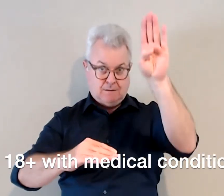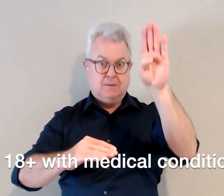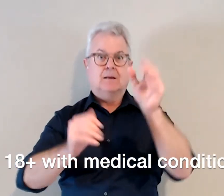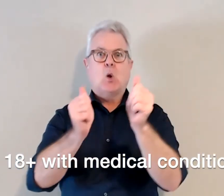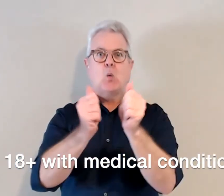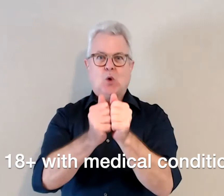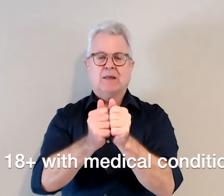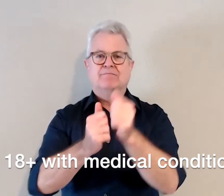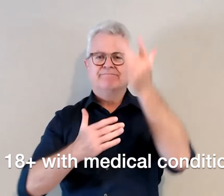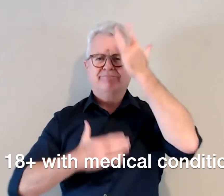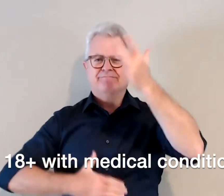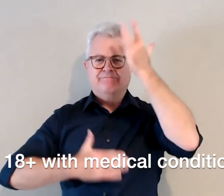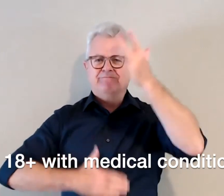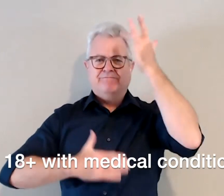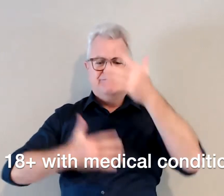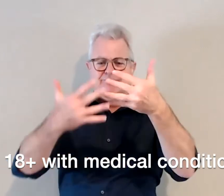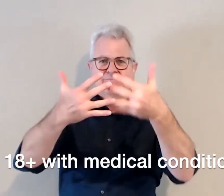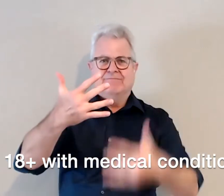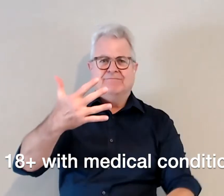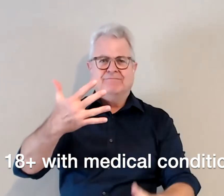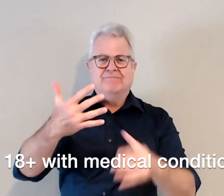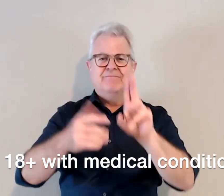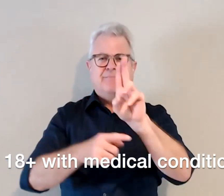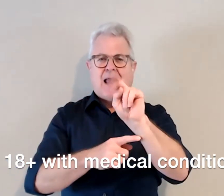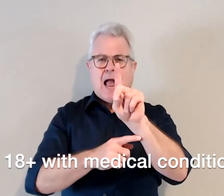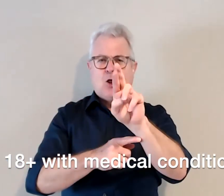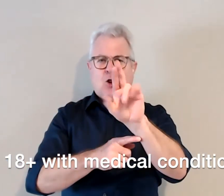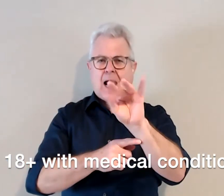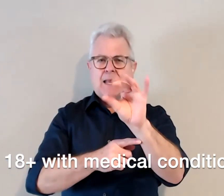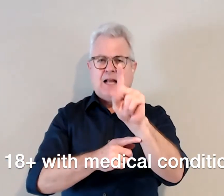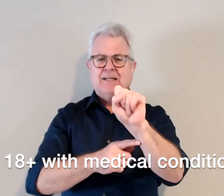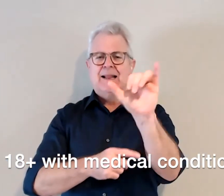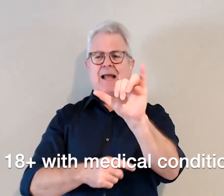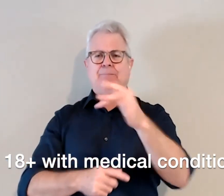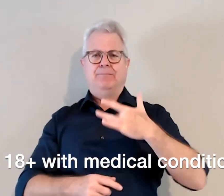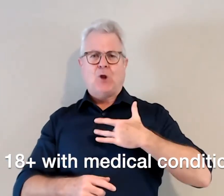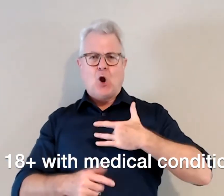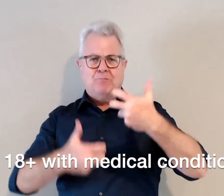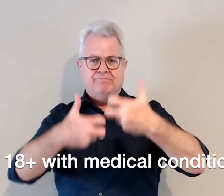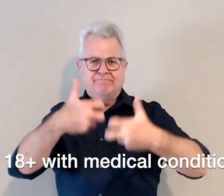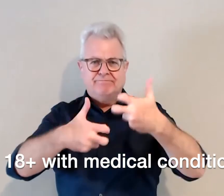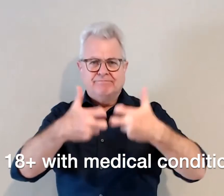will be those who are 18 and above who have underlying medical conditions. For